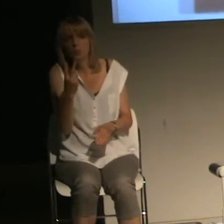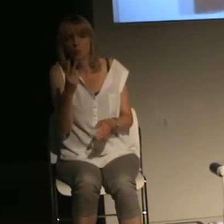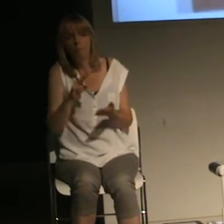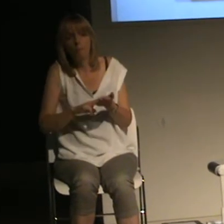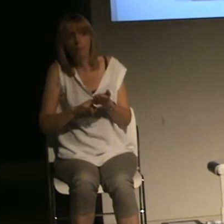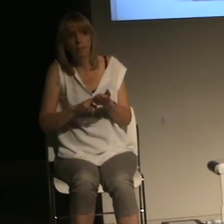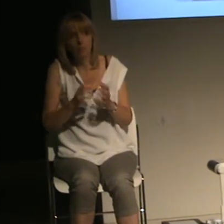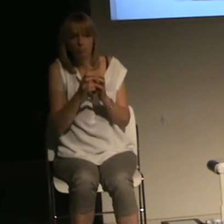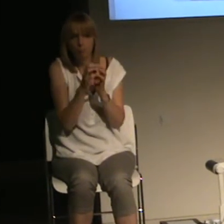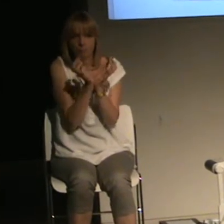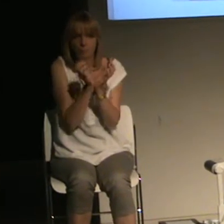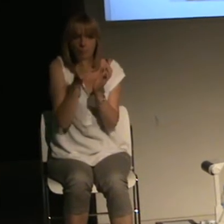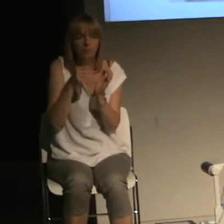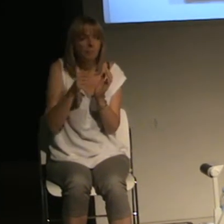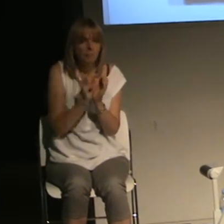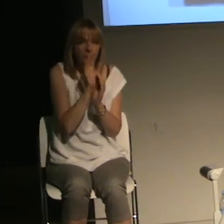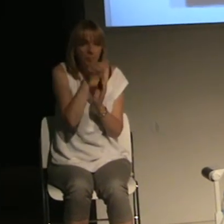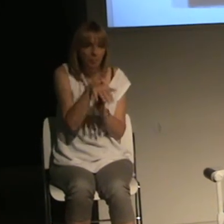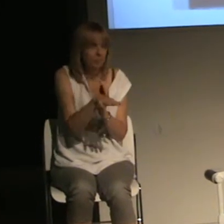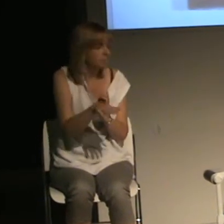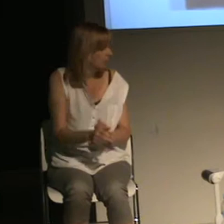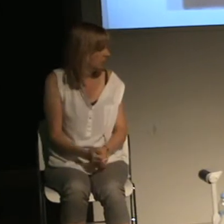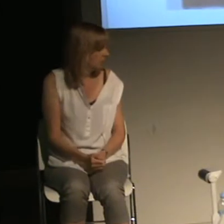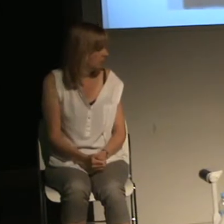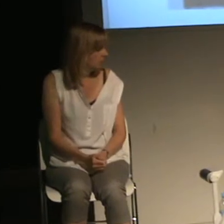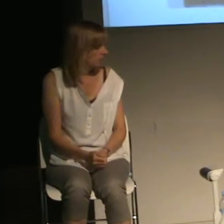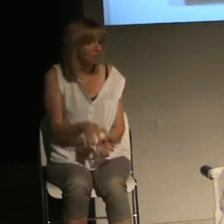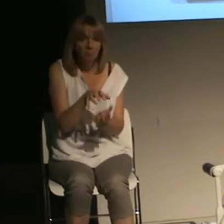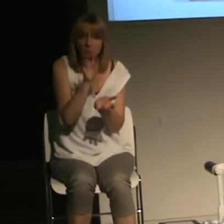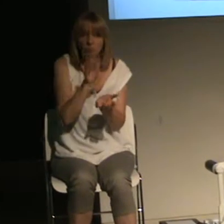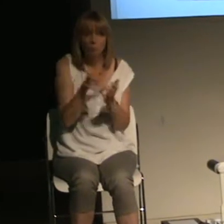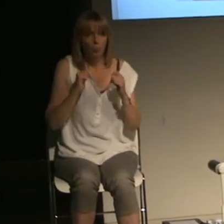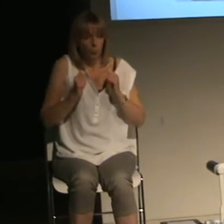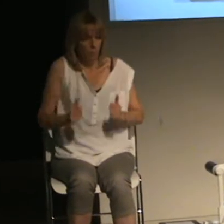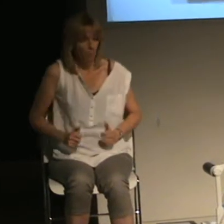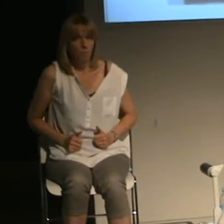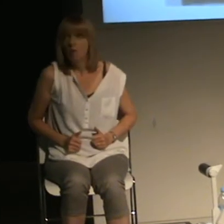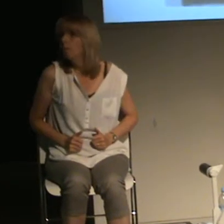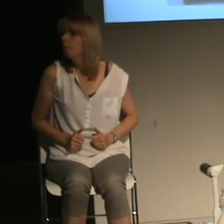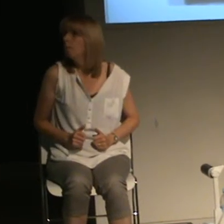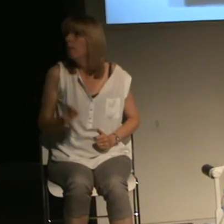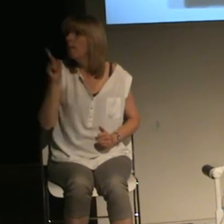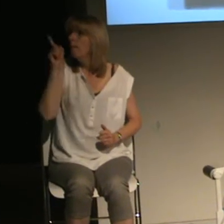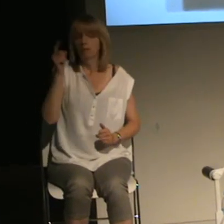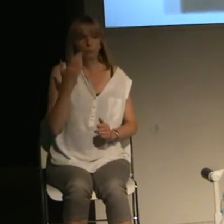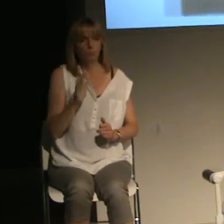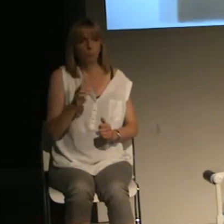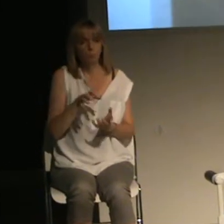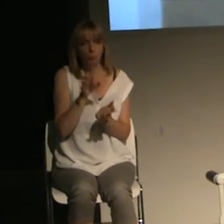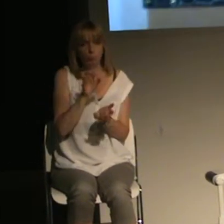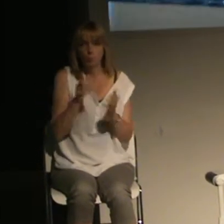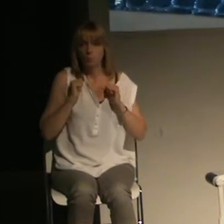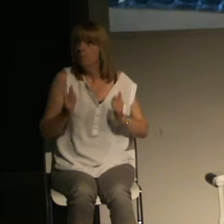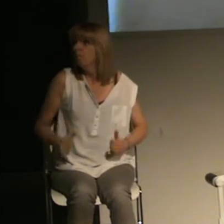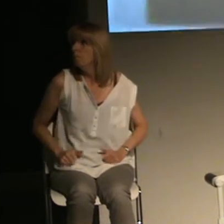hatch. In crocodile farms, this egg is from a croc farm. Can I zoom in? There, I